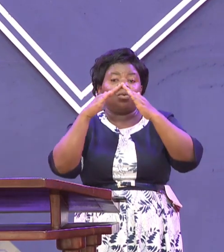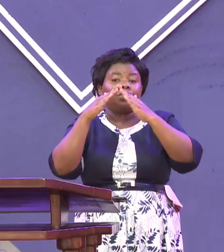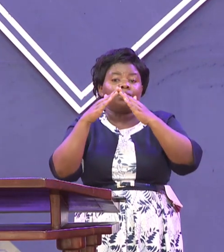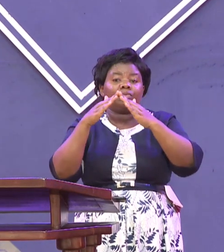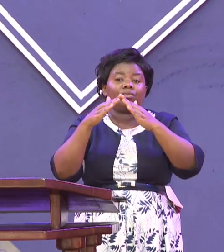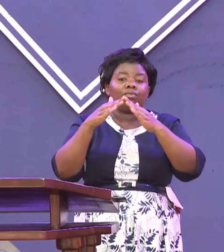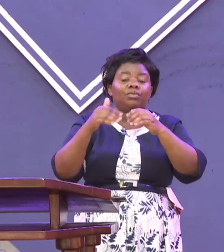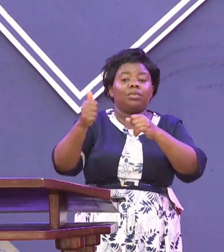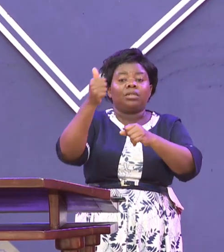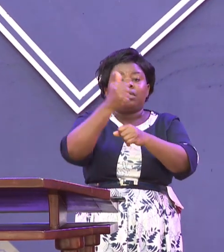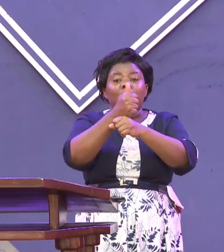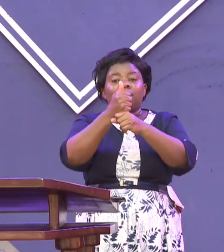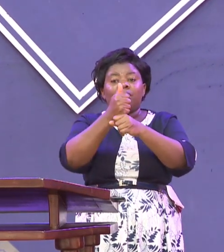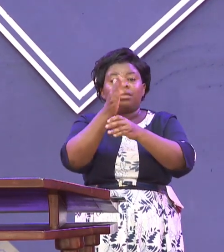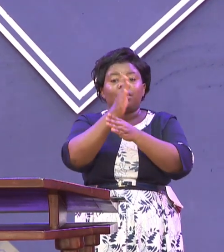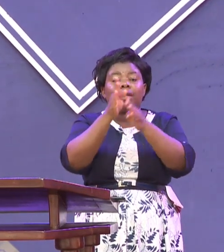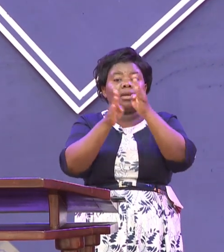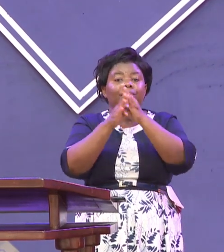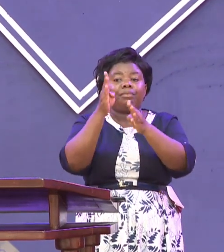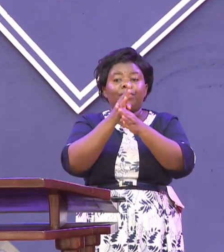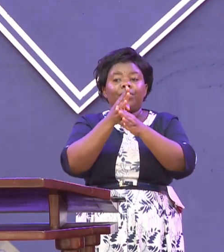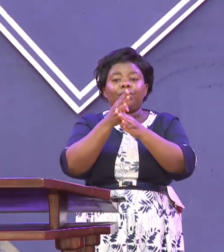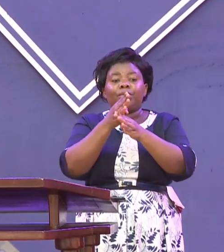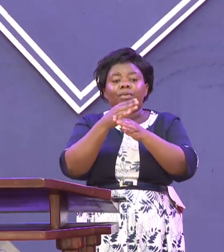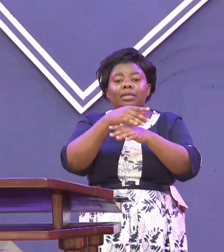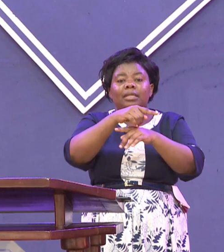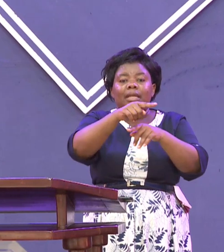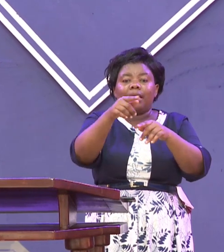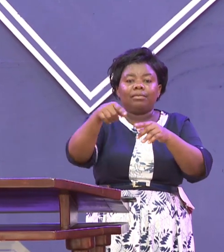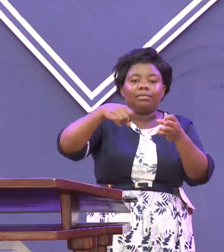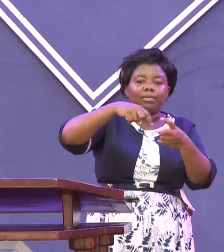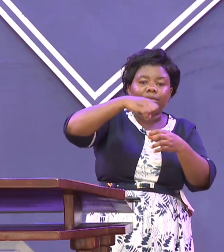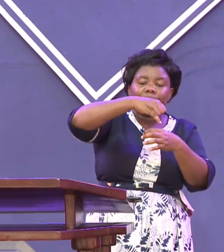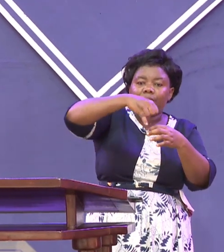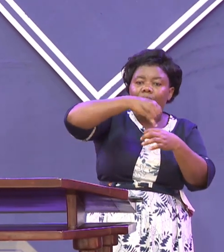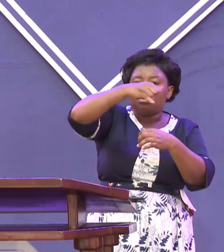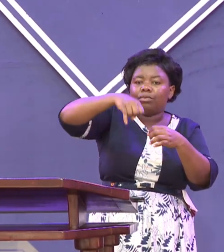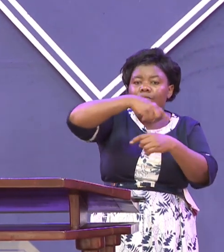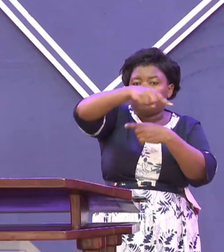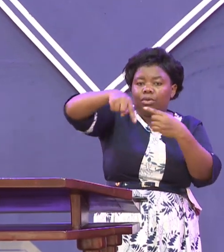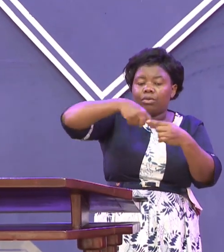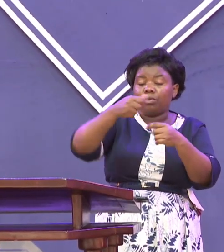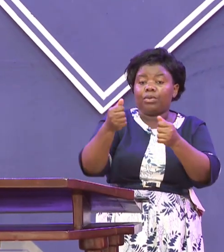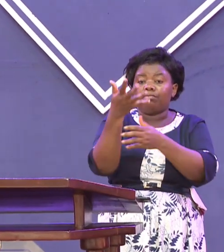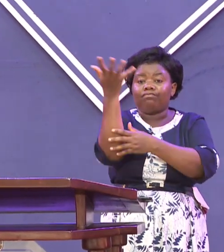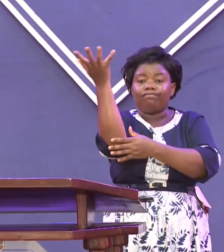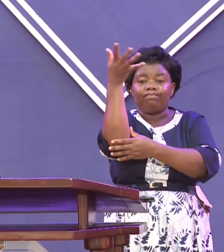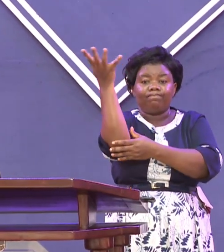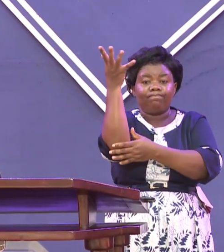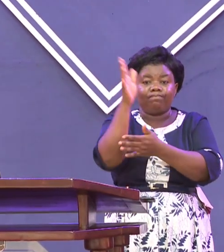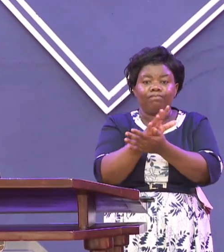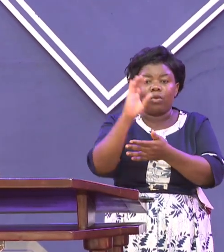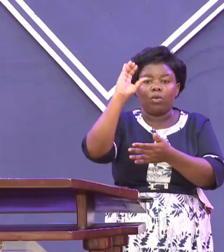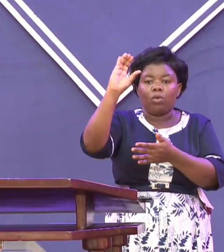nga getorodde mwanyi nalina okusulayo. Now their houses are built surrounded by coffee